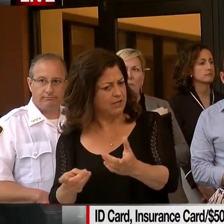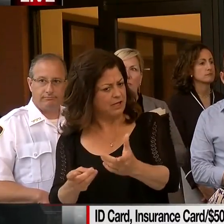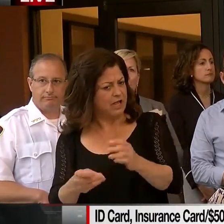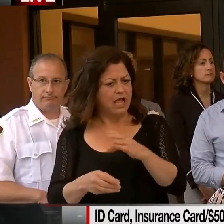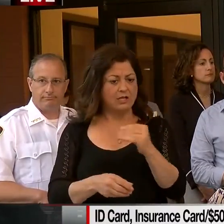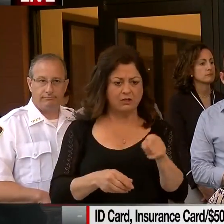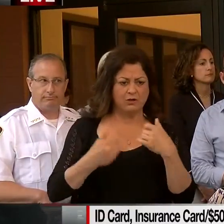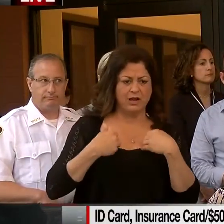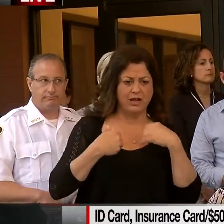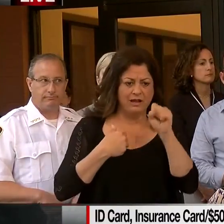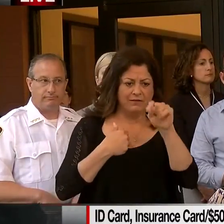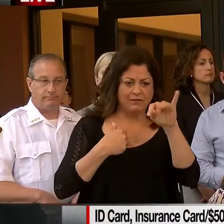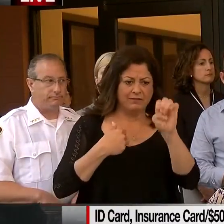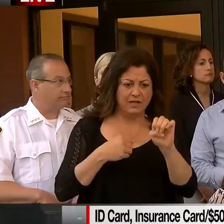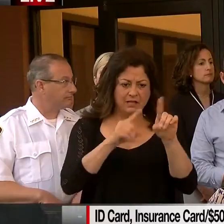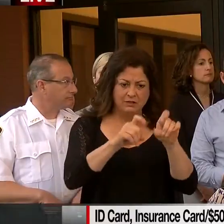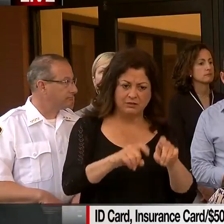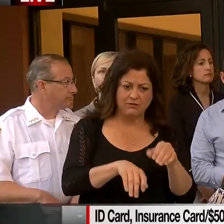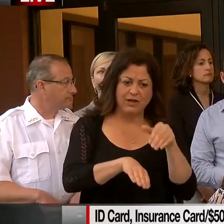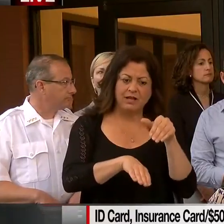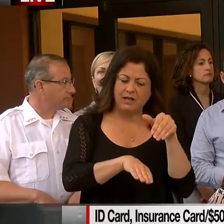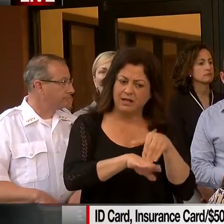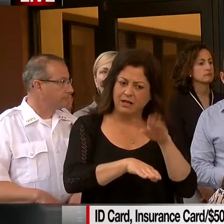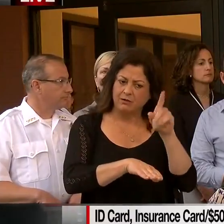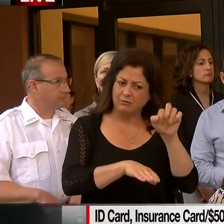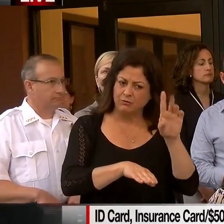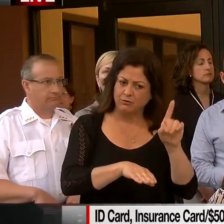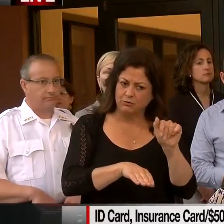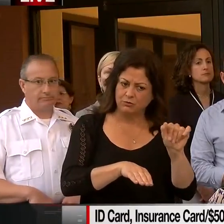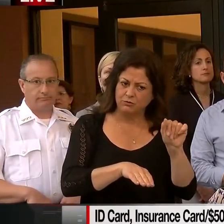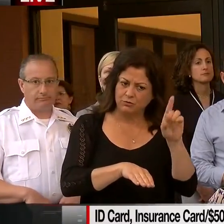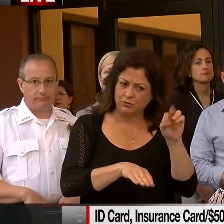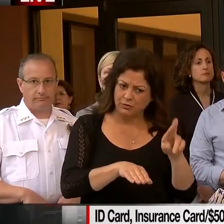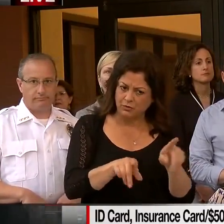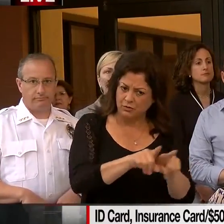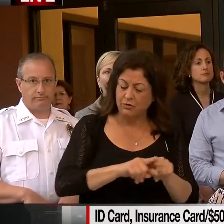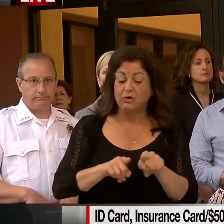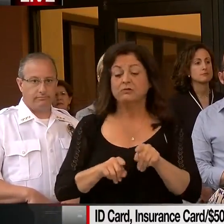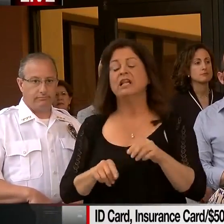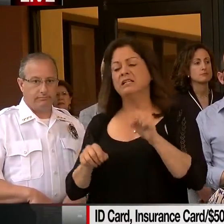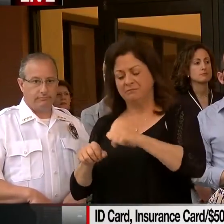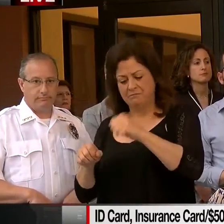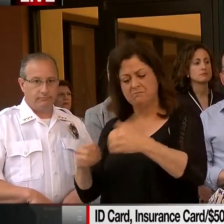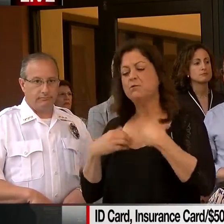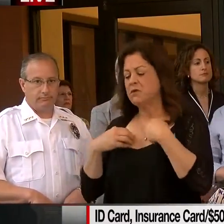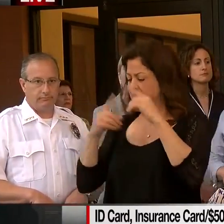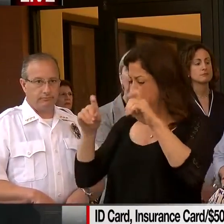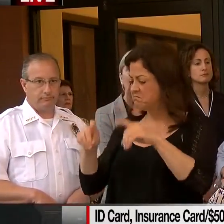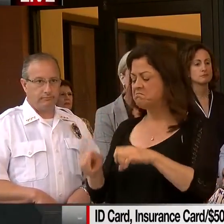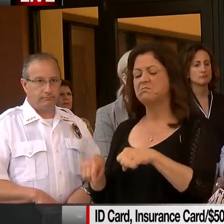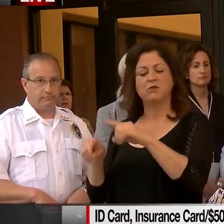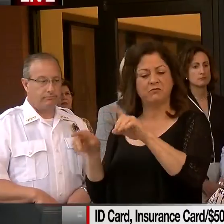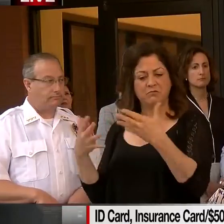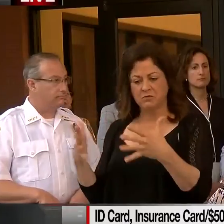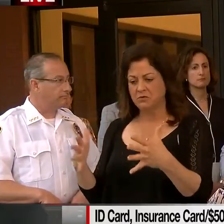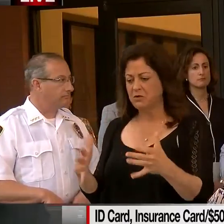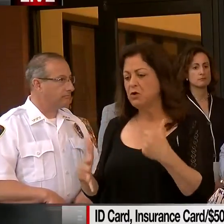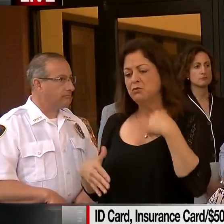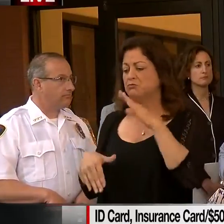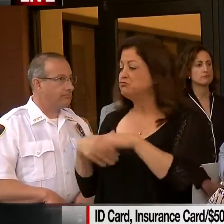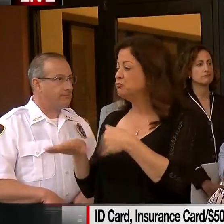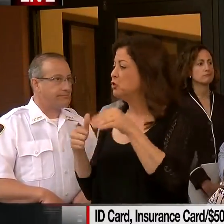well? So there was a site survey in both locations, as will the other three locations, should we need to flex to those locations as well. And it was just a walkthrough,